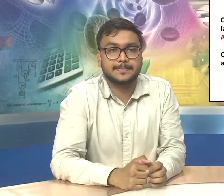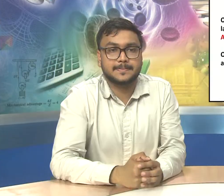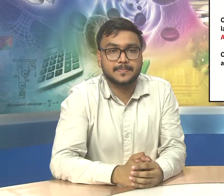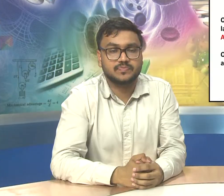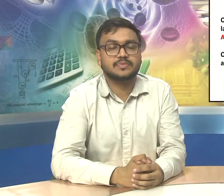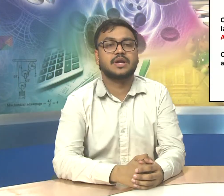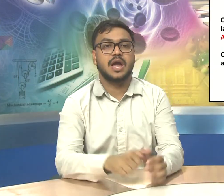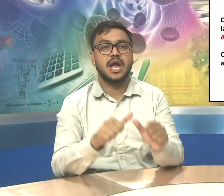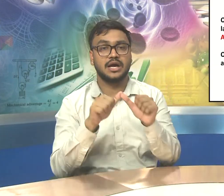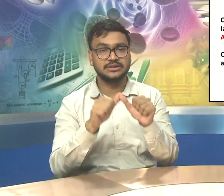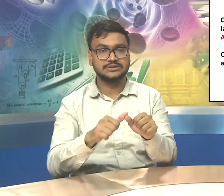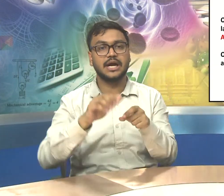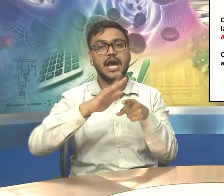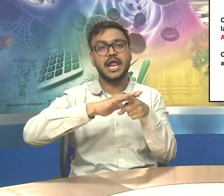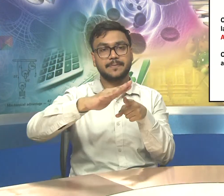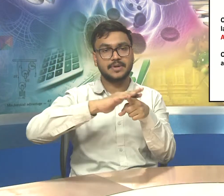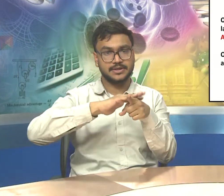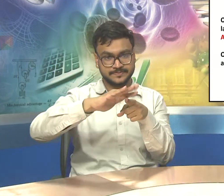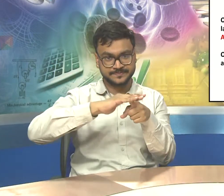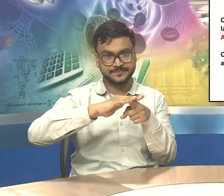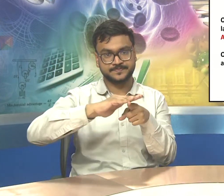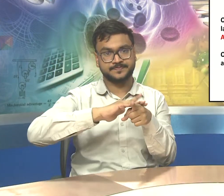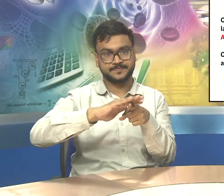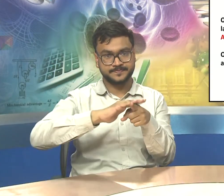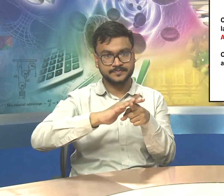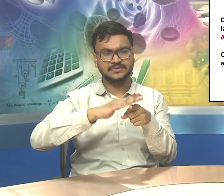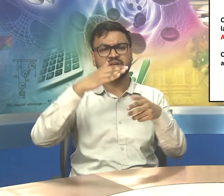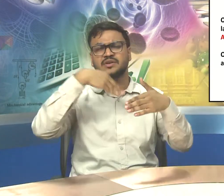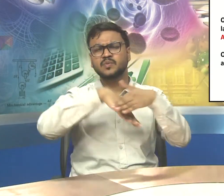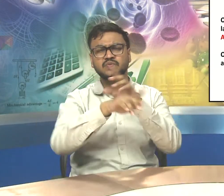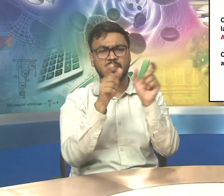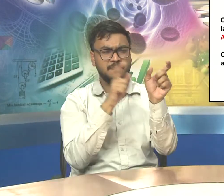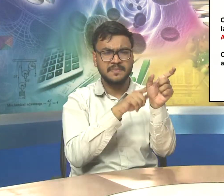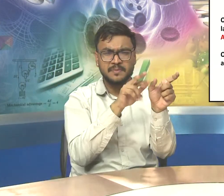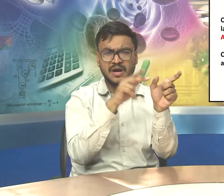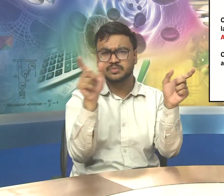And the smallest elements of human language is phonology.